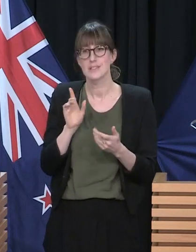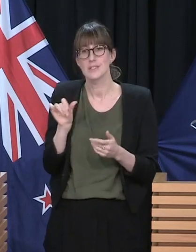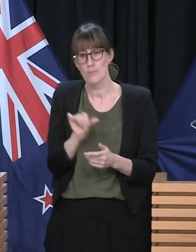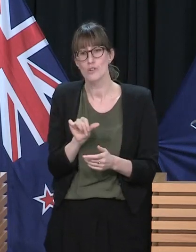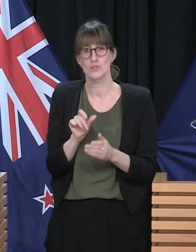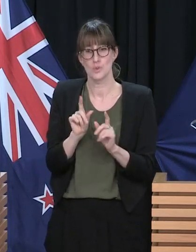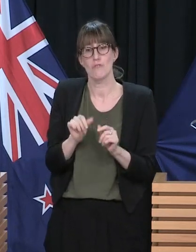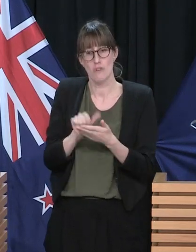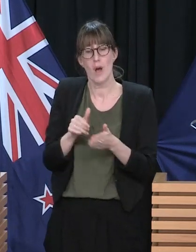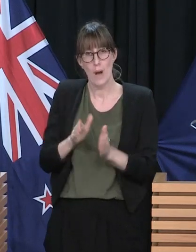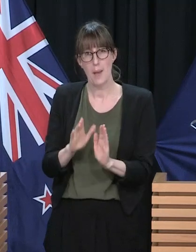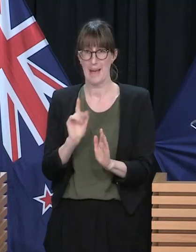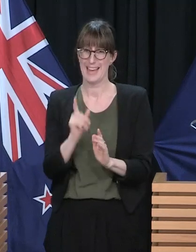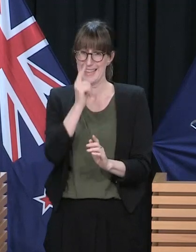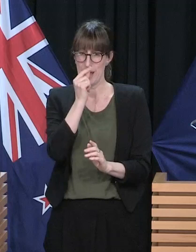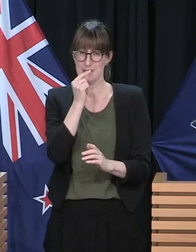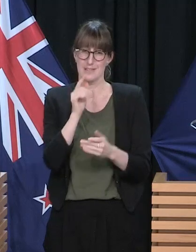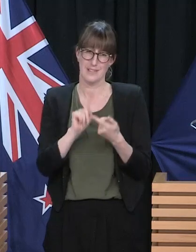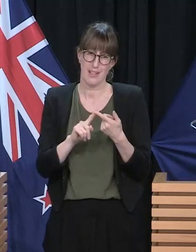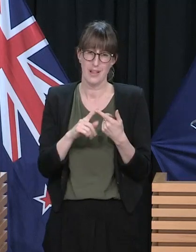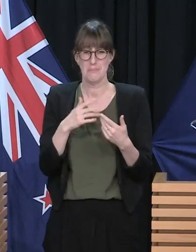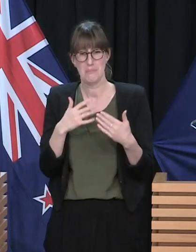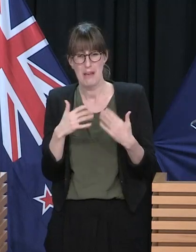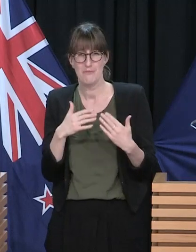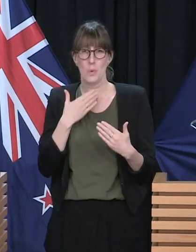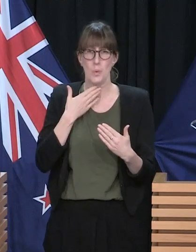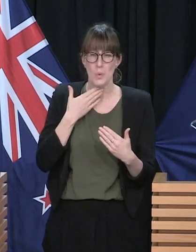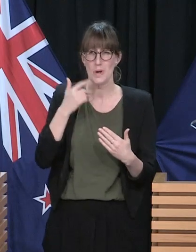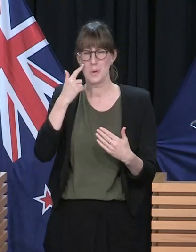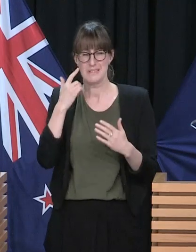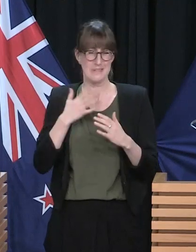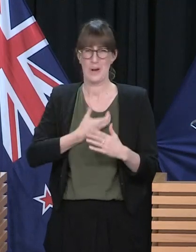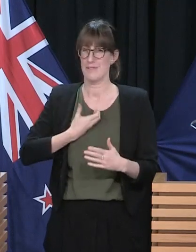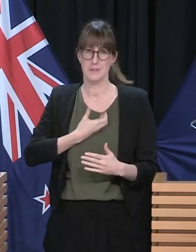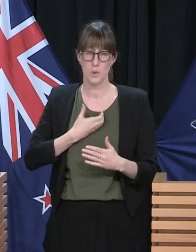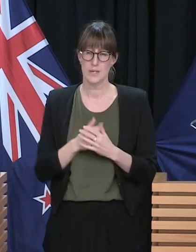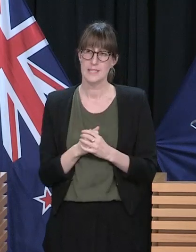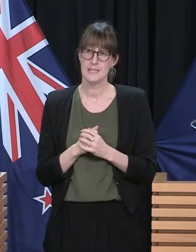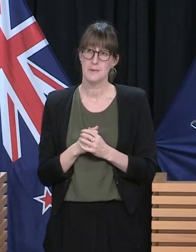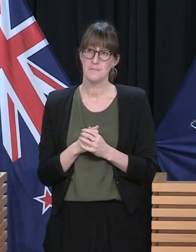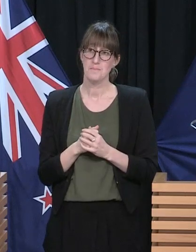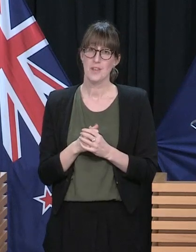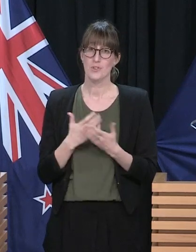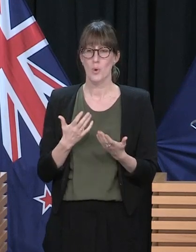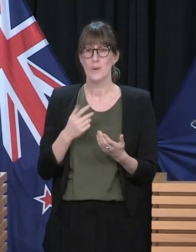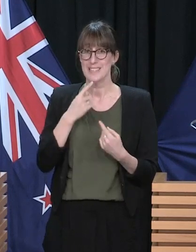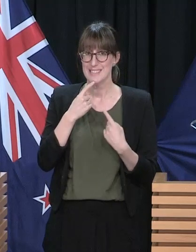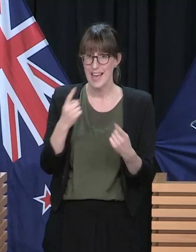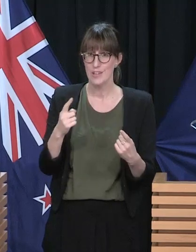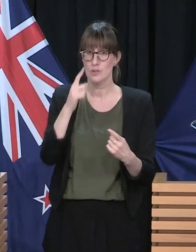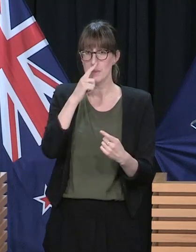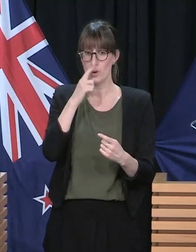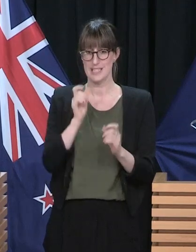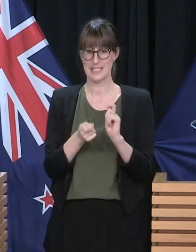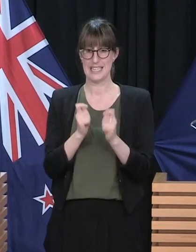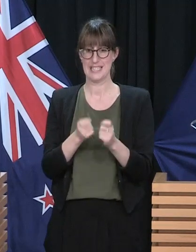the nasopharyngeal swab. So I think here again is just to reiterate to people that we're not doing the testing for nothing.